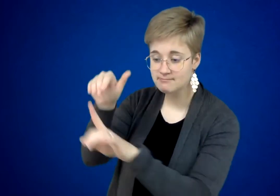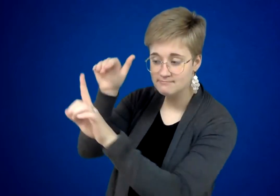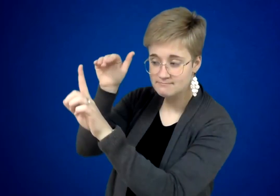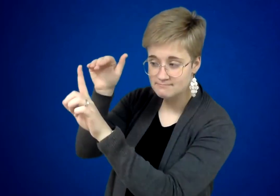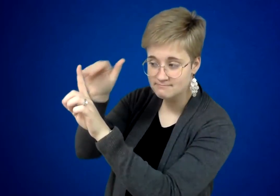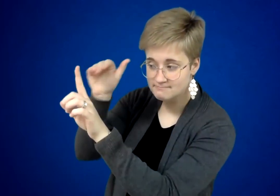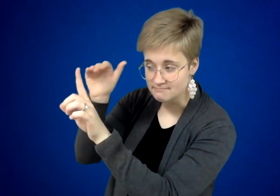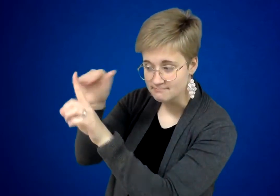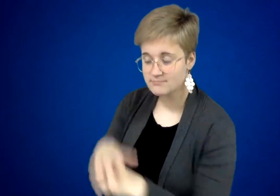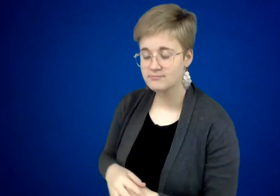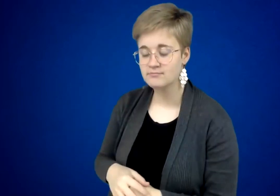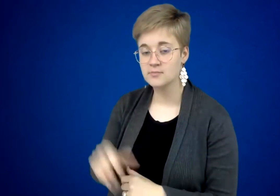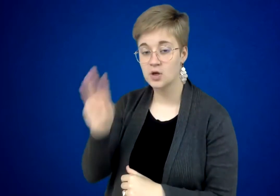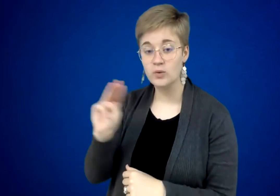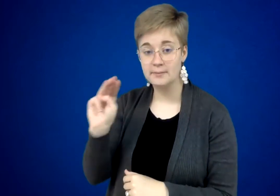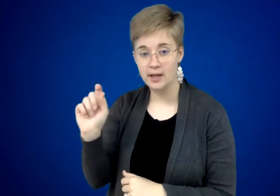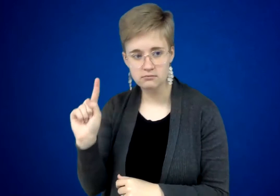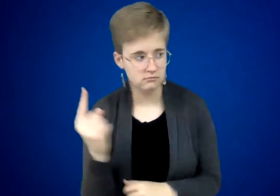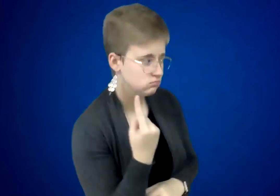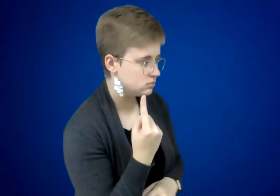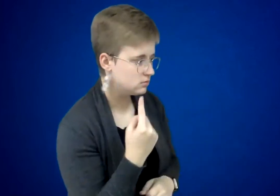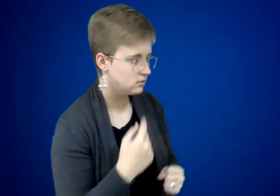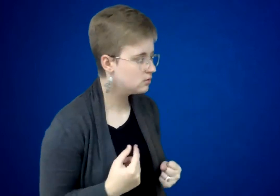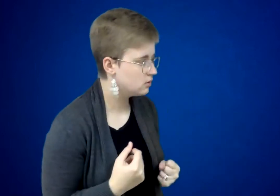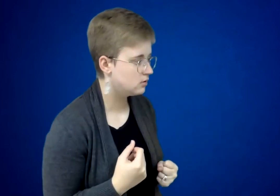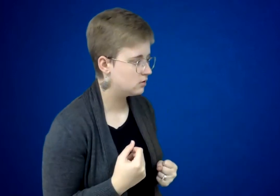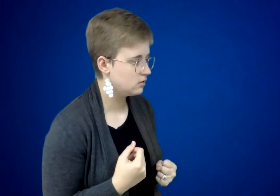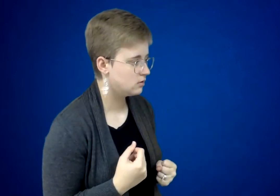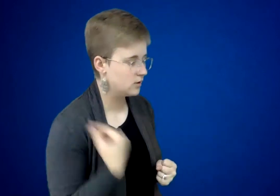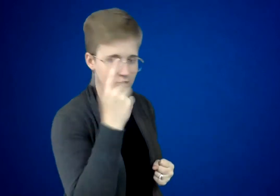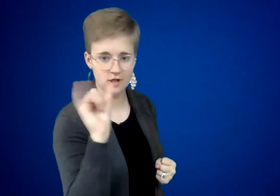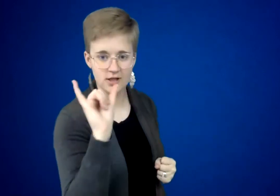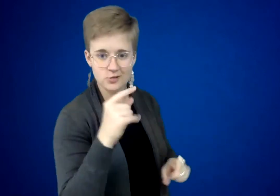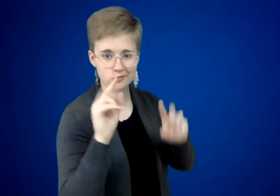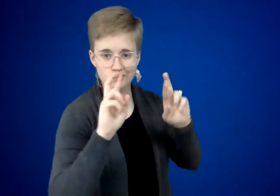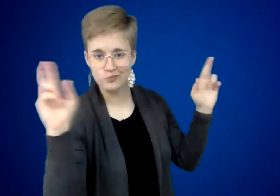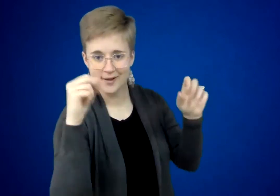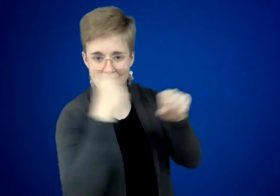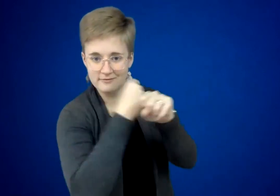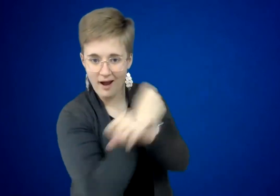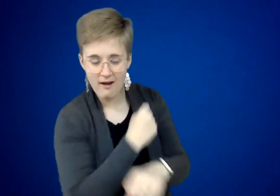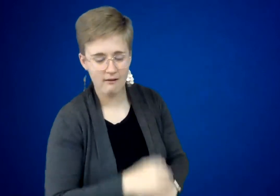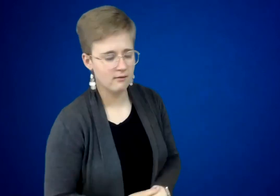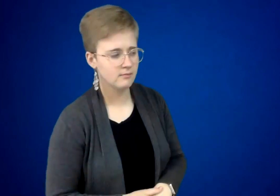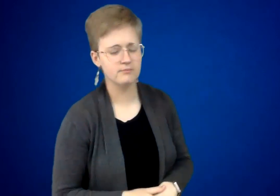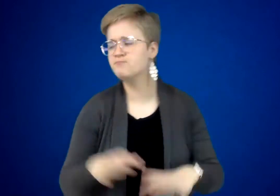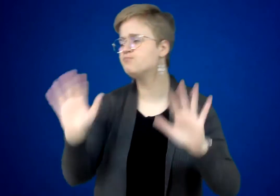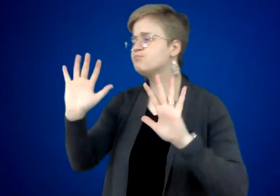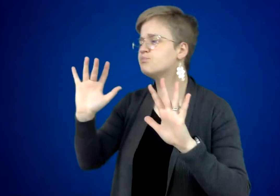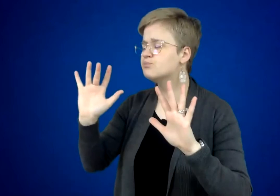Mae whirled around with her fist clenched like a boxer. "We need some answers," Sistine shouted